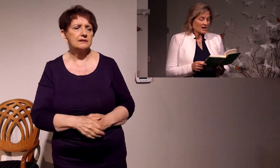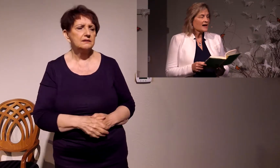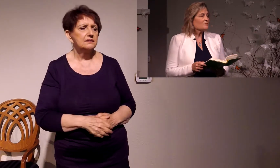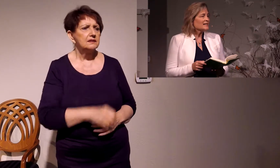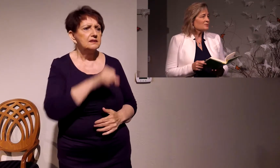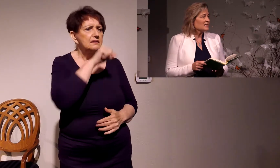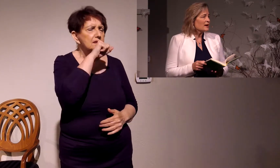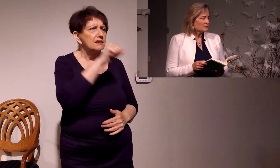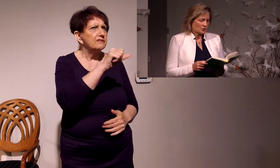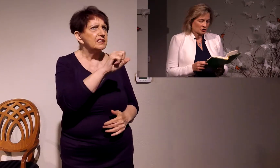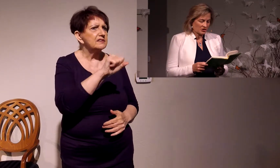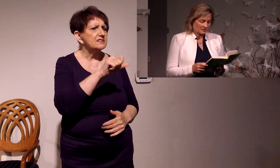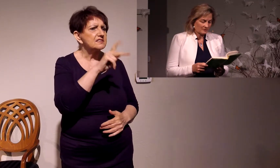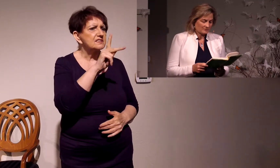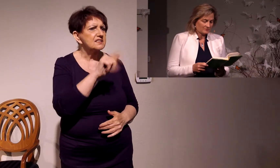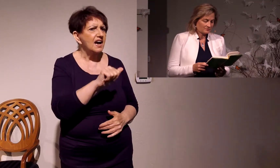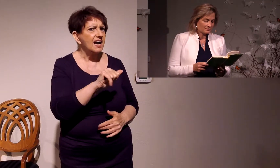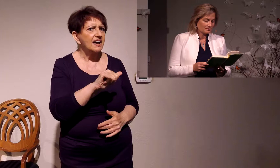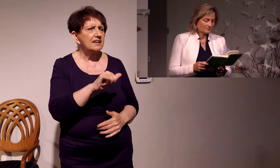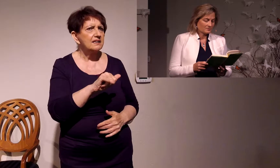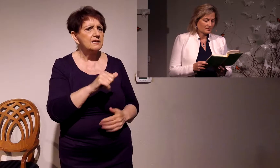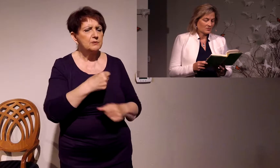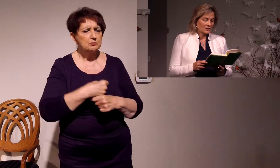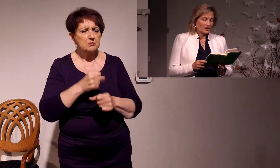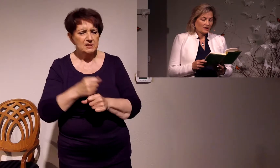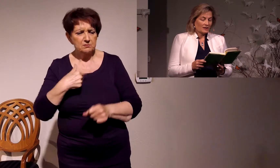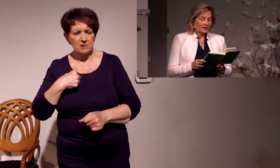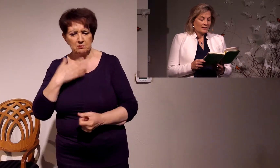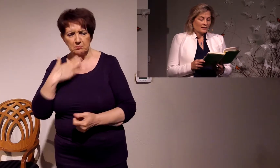Loving the sky makes me a bad person.